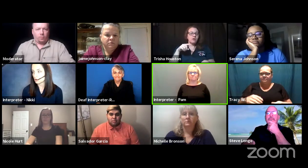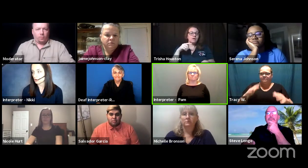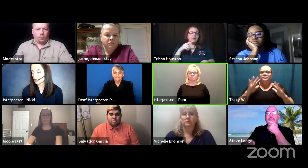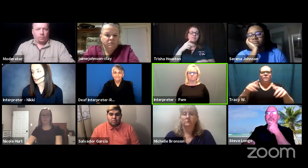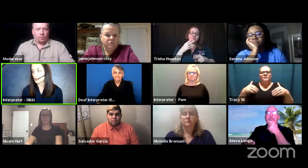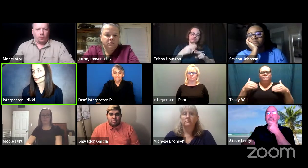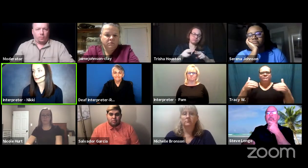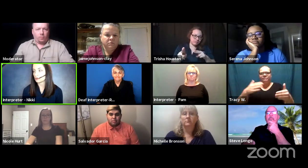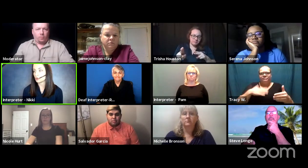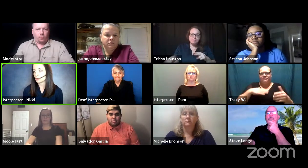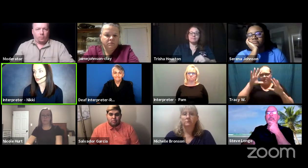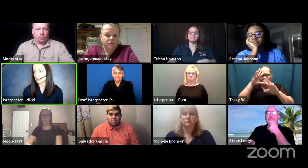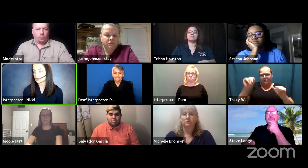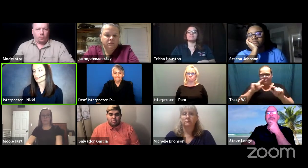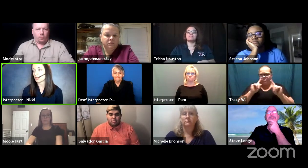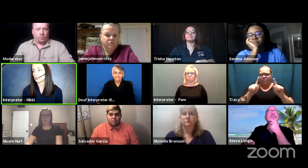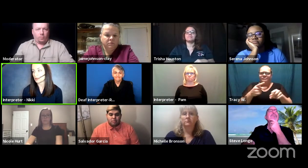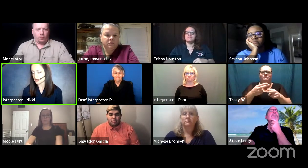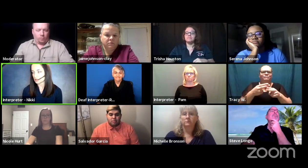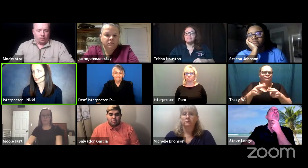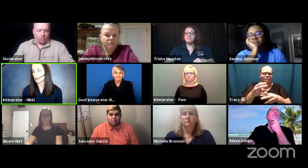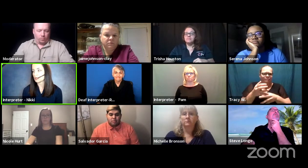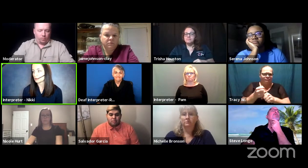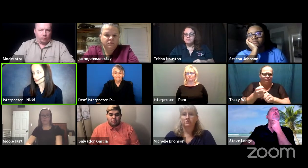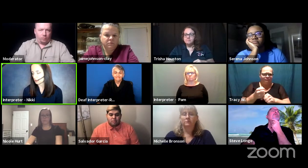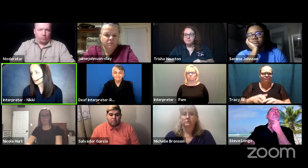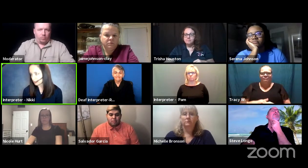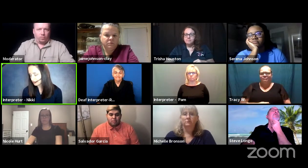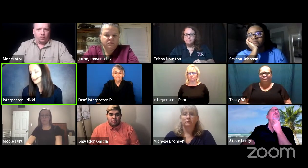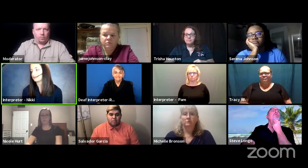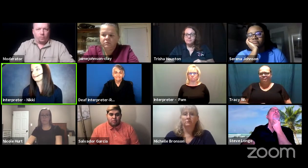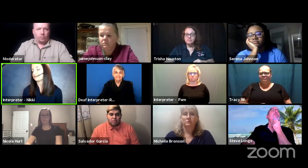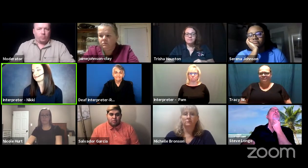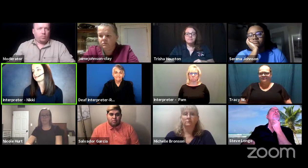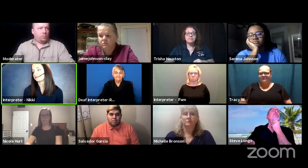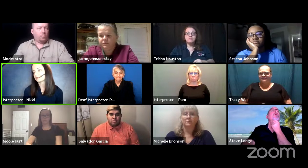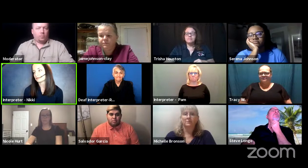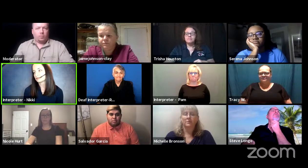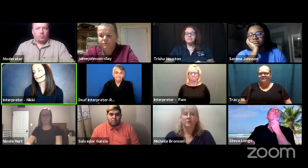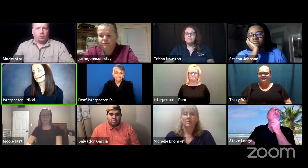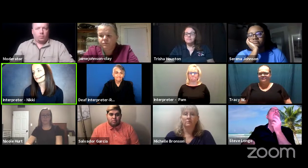And I will move now to my president's report, which will be brief.